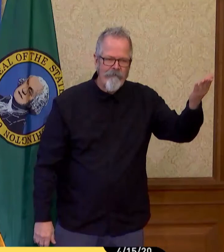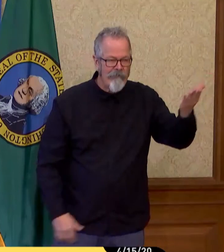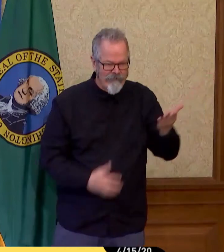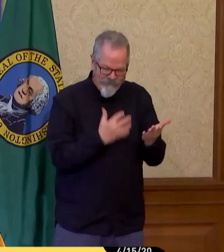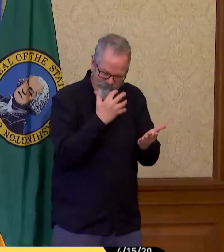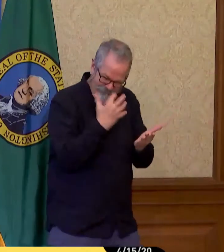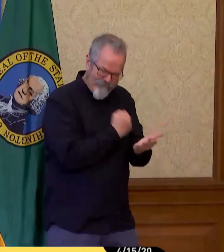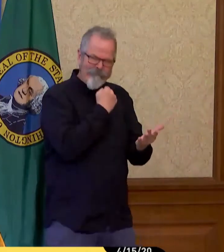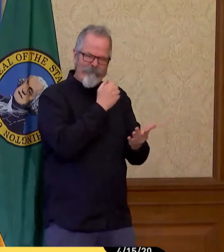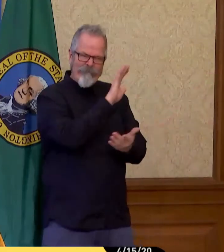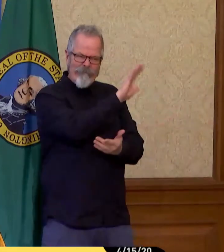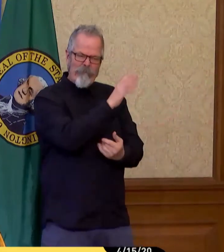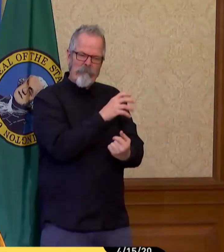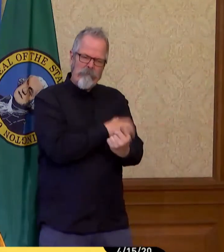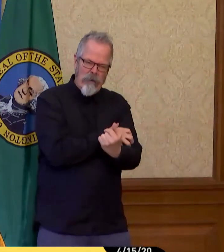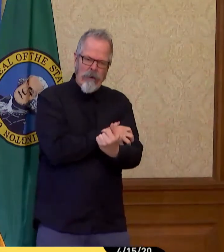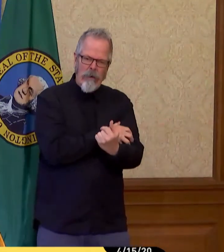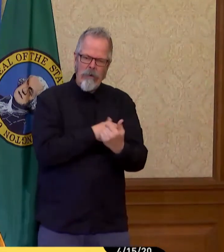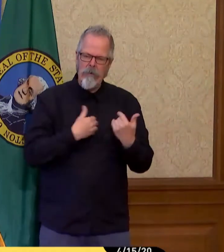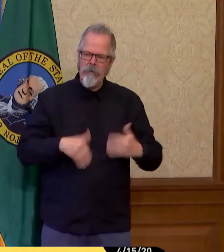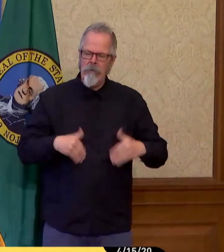Next question comes from David with Crosscut.